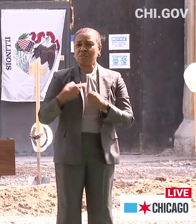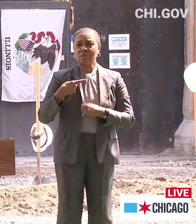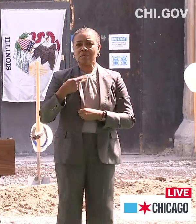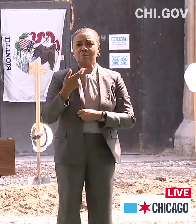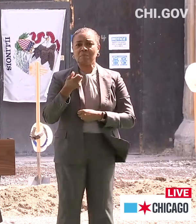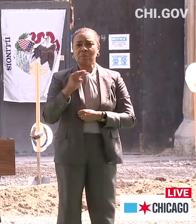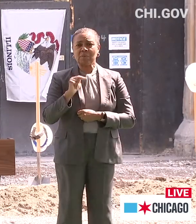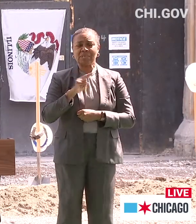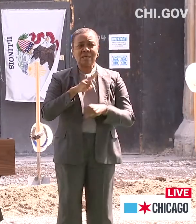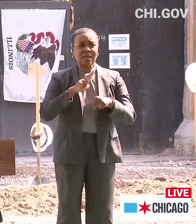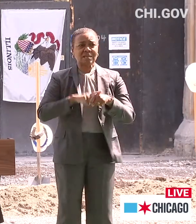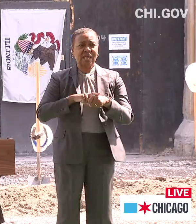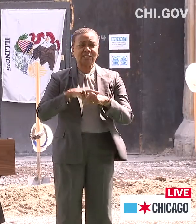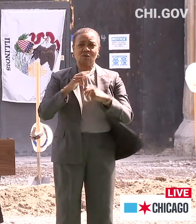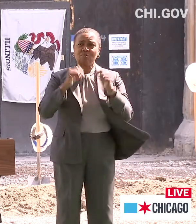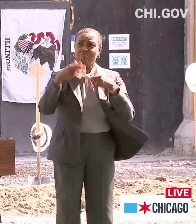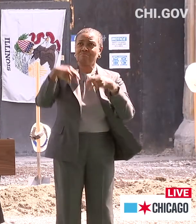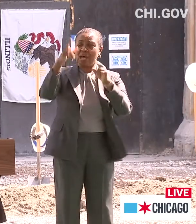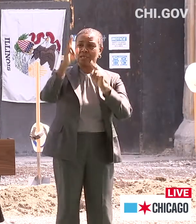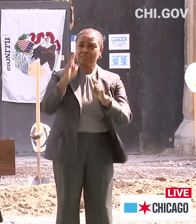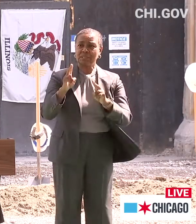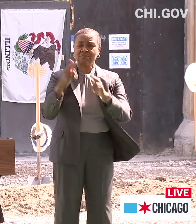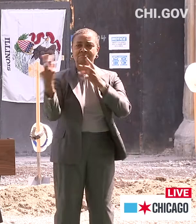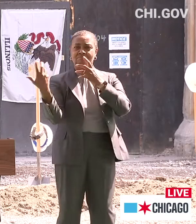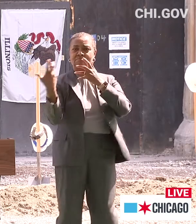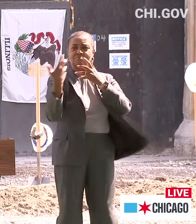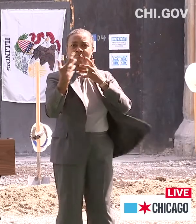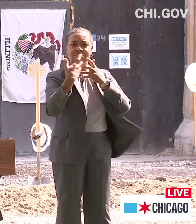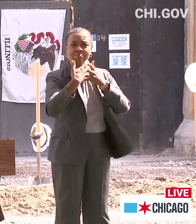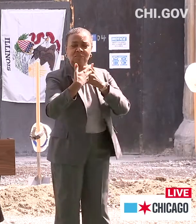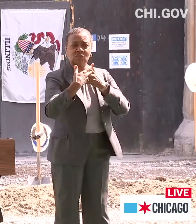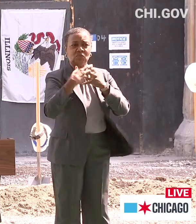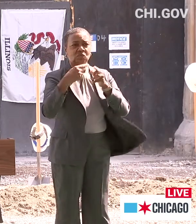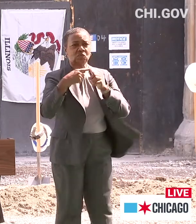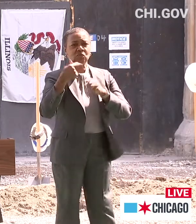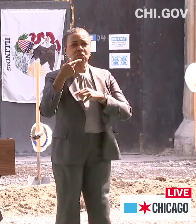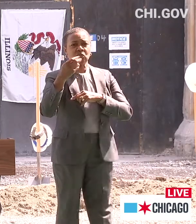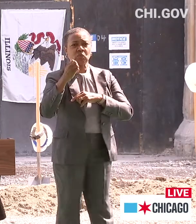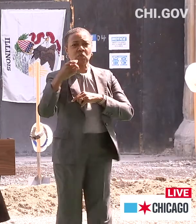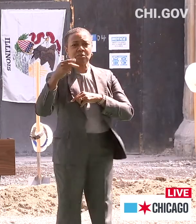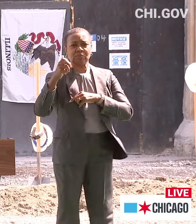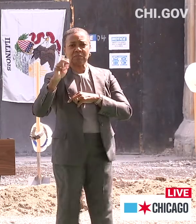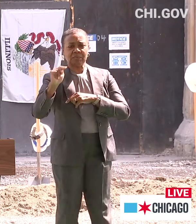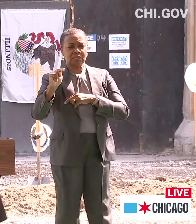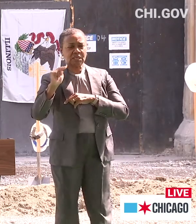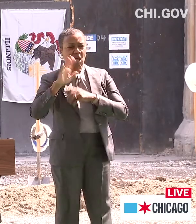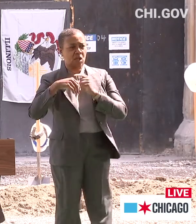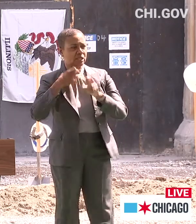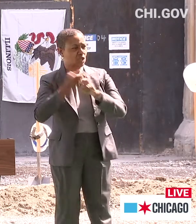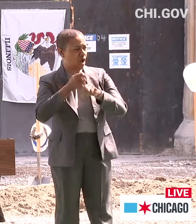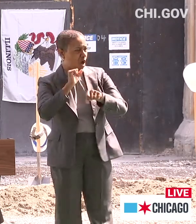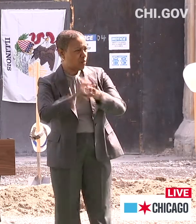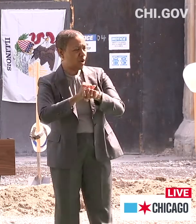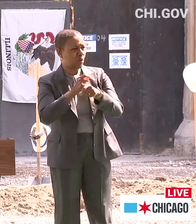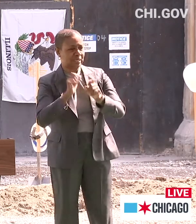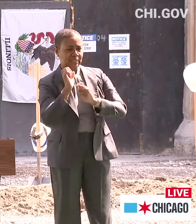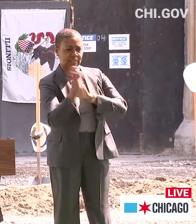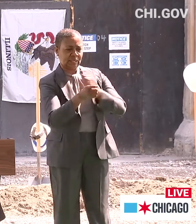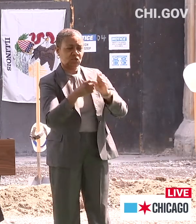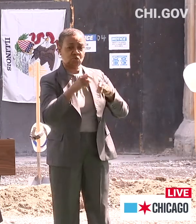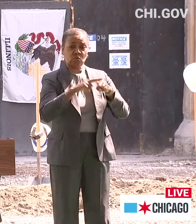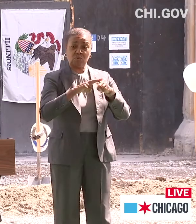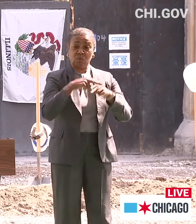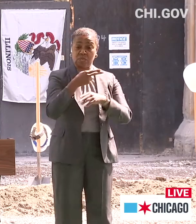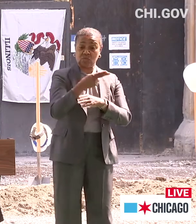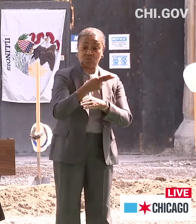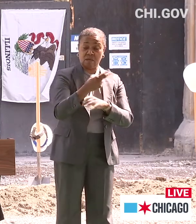We think this is an absolute fitting tribute to George Pullman and all that he contributed to not only railroad history, but to